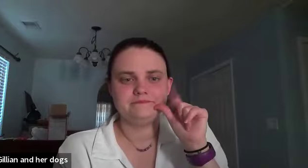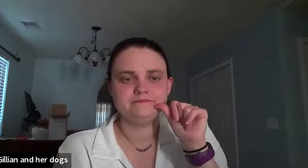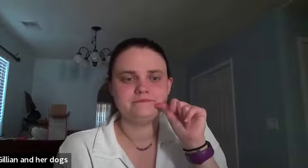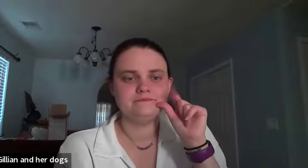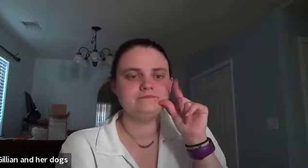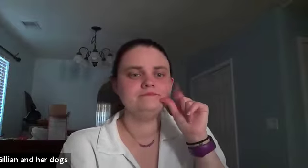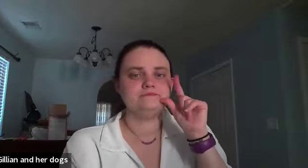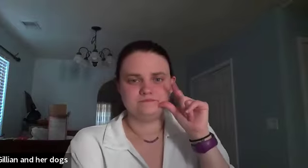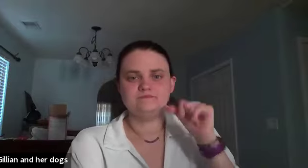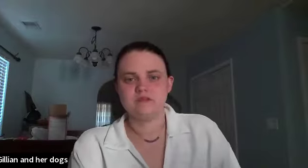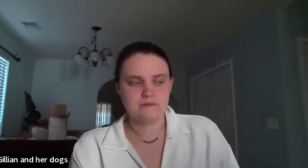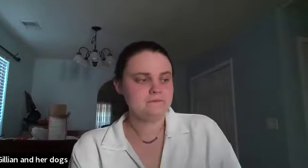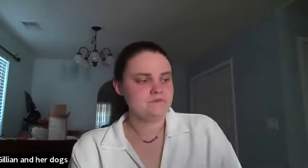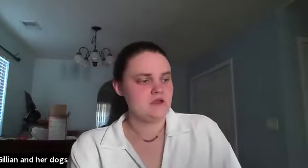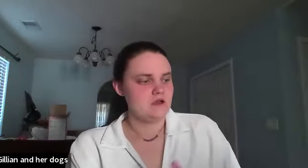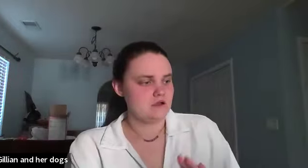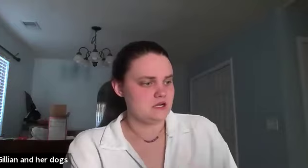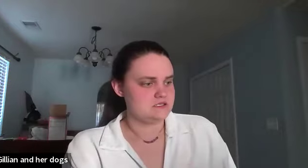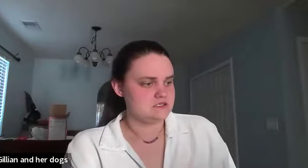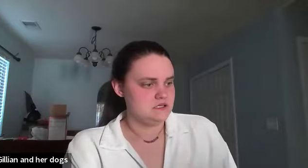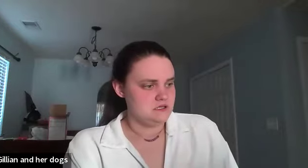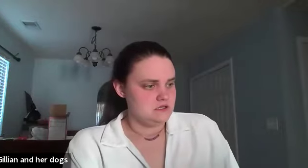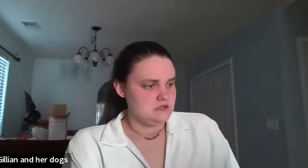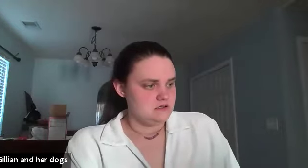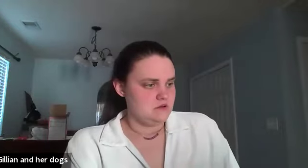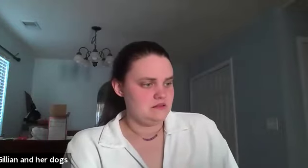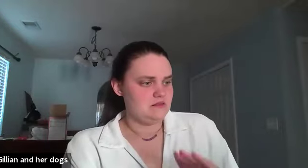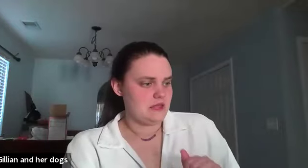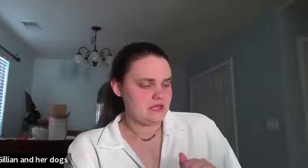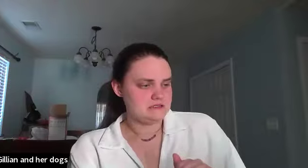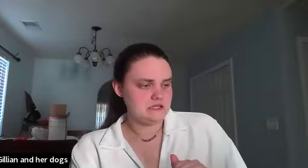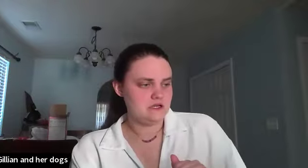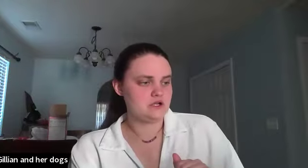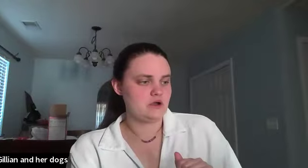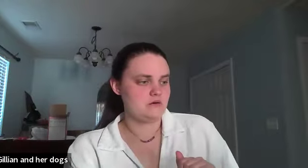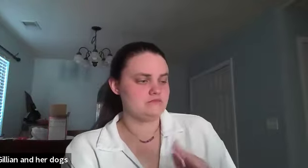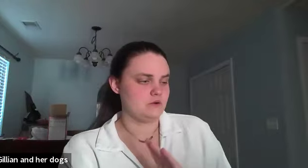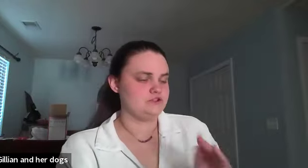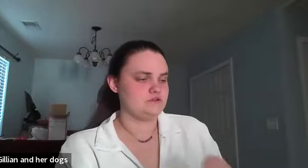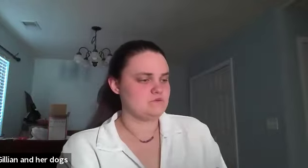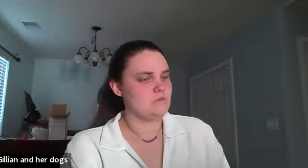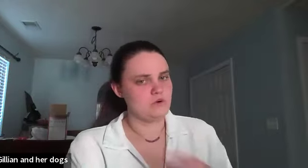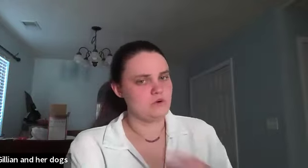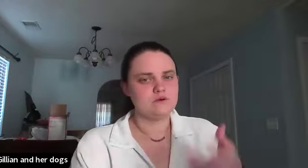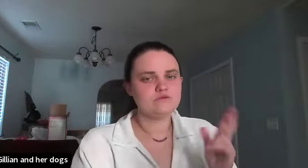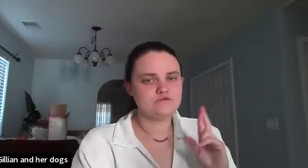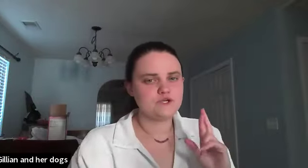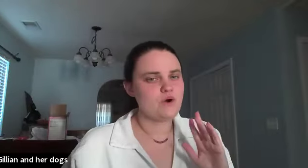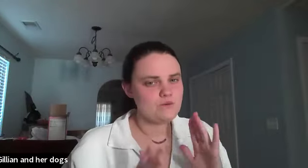Lemon. Okay. All right. Let's go. No, we'll do this one more and then we'll review